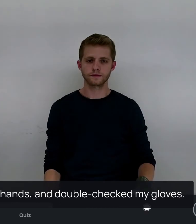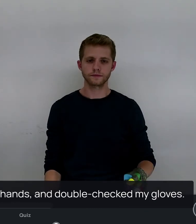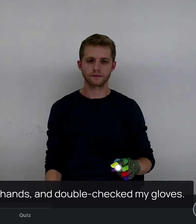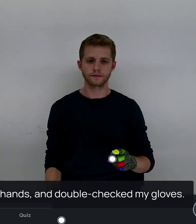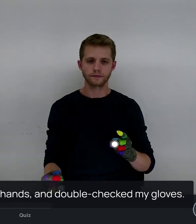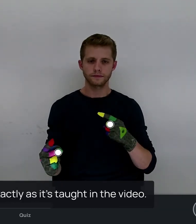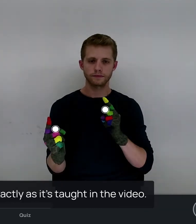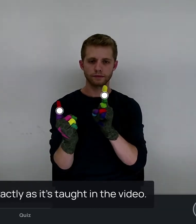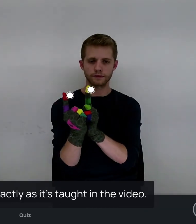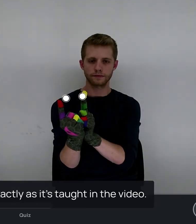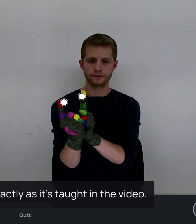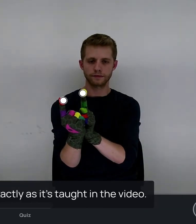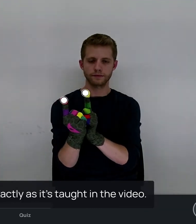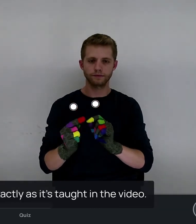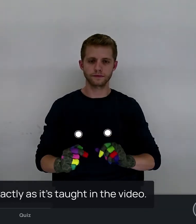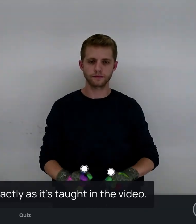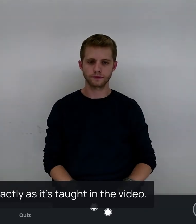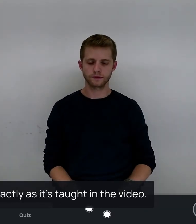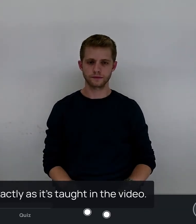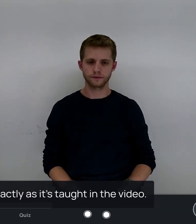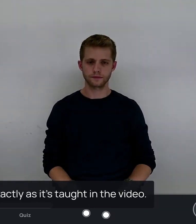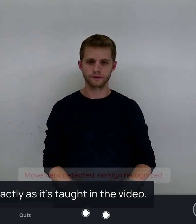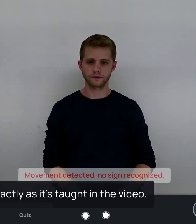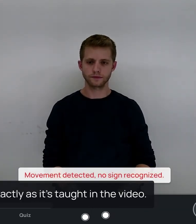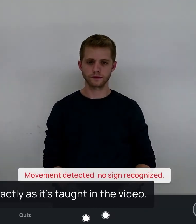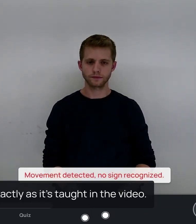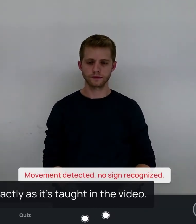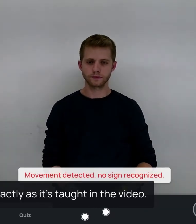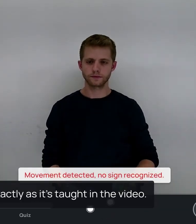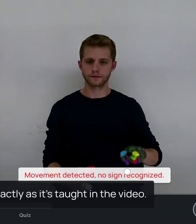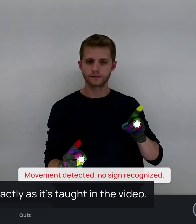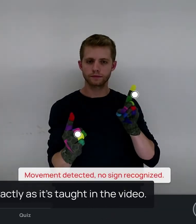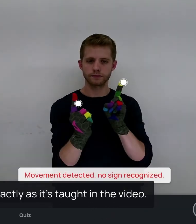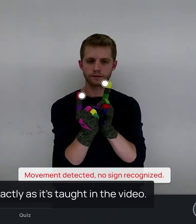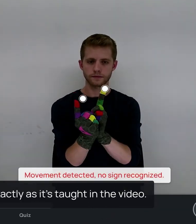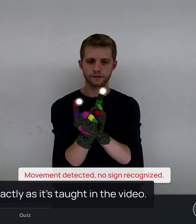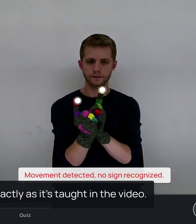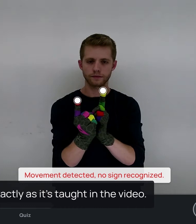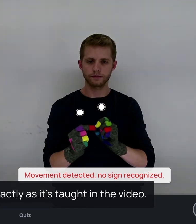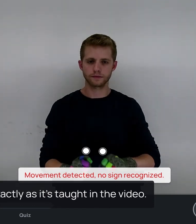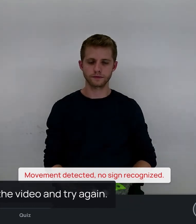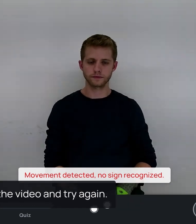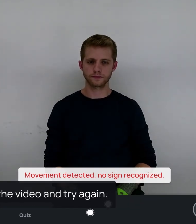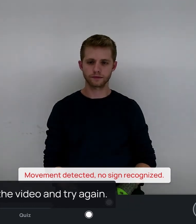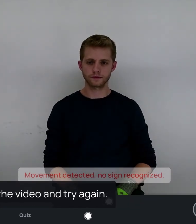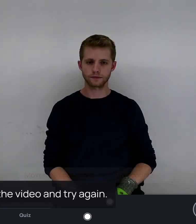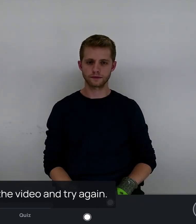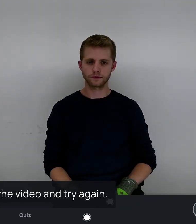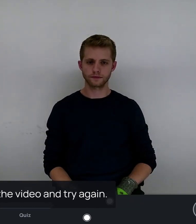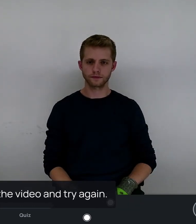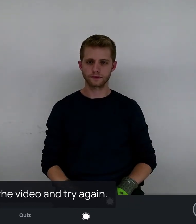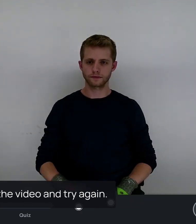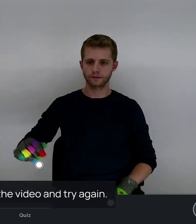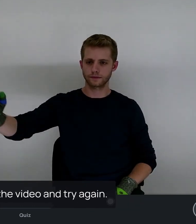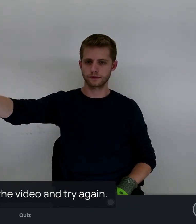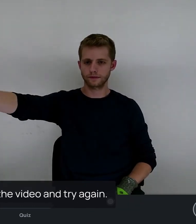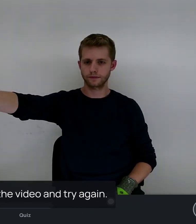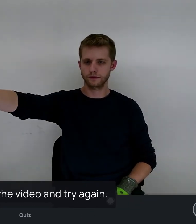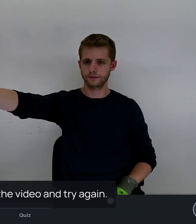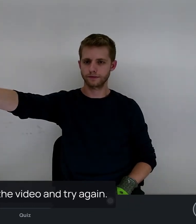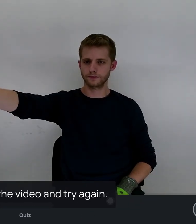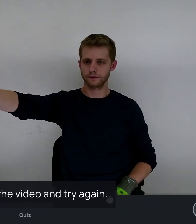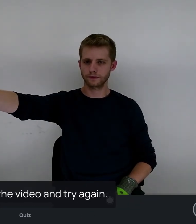double-checked my gloves. It's important to make sure you're signing exactly as it's taught in the video. If your sign isn't